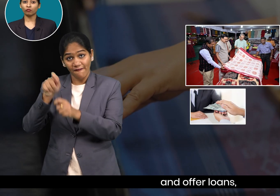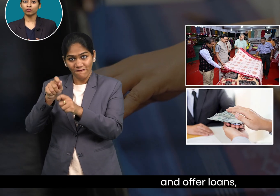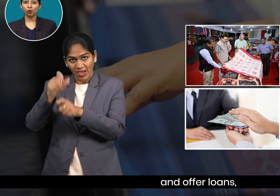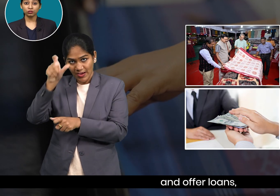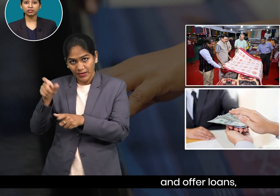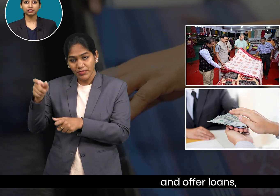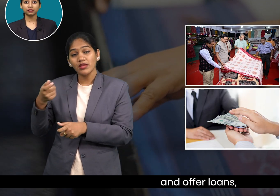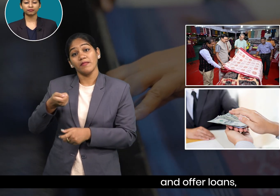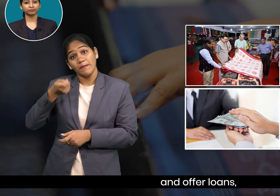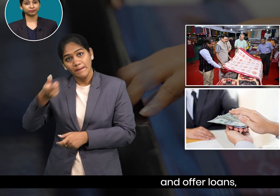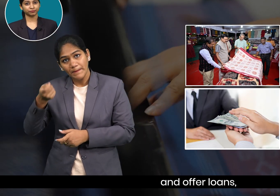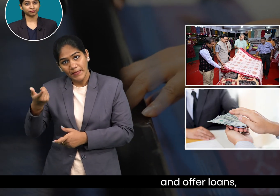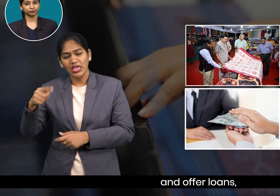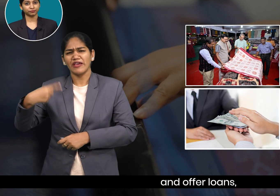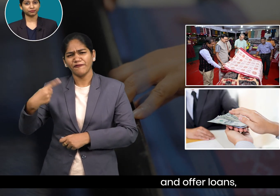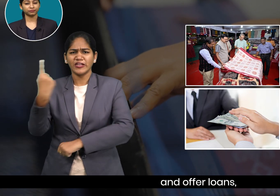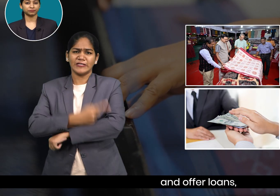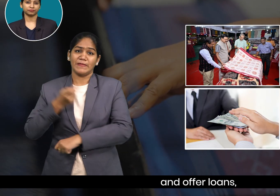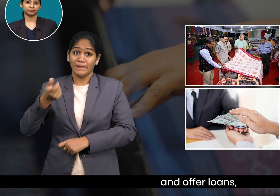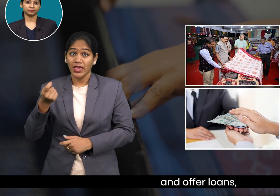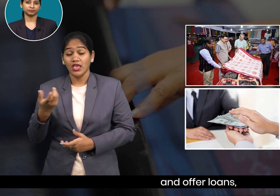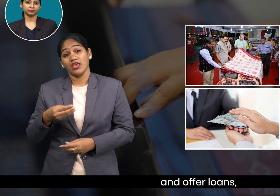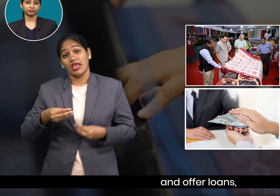and offer loans,